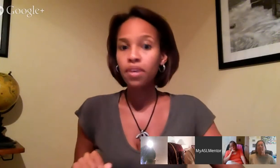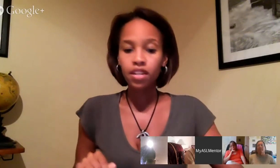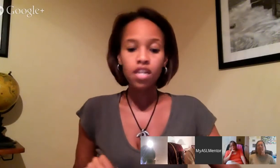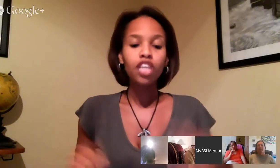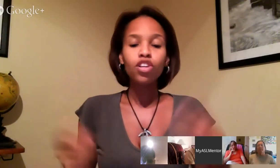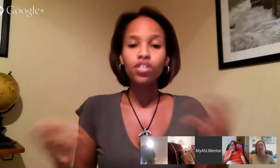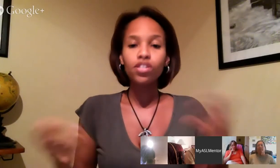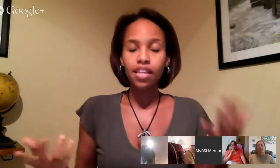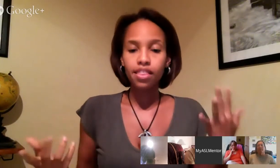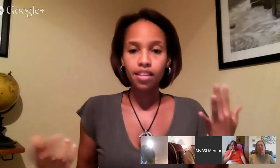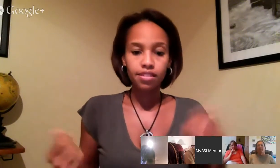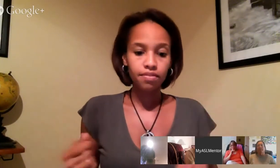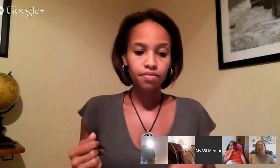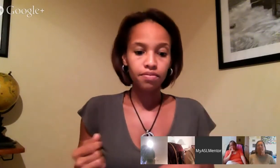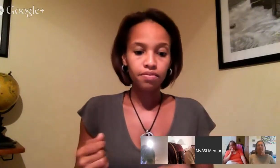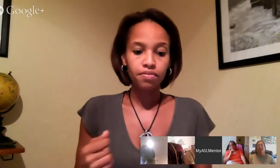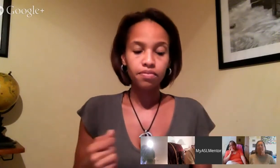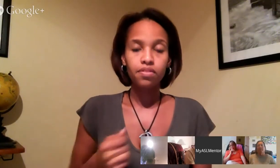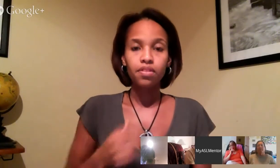comment, it looks like this.